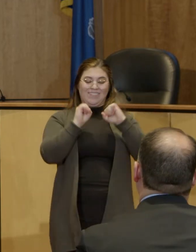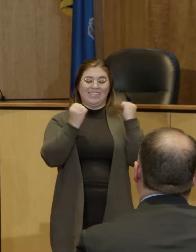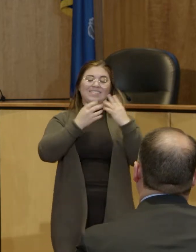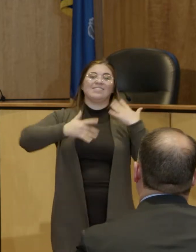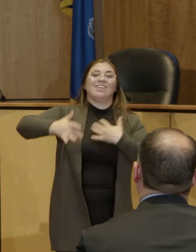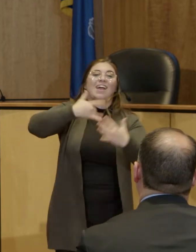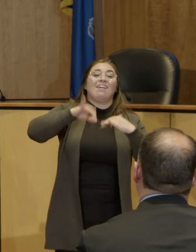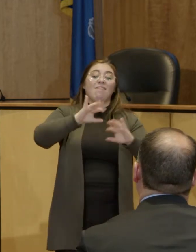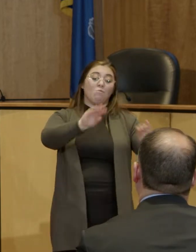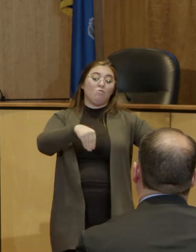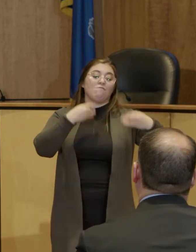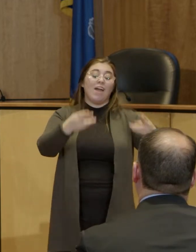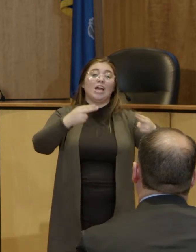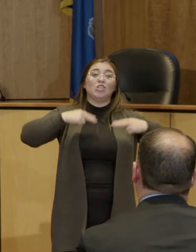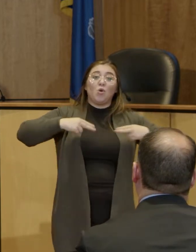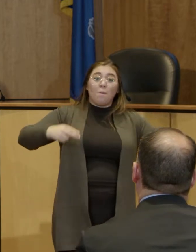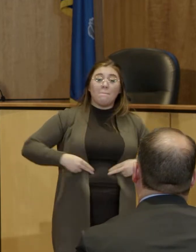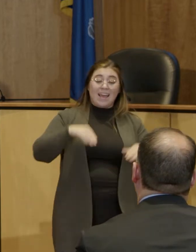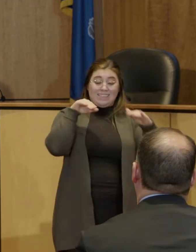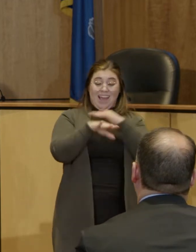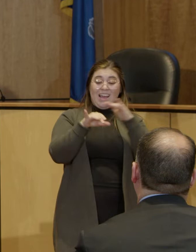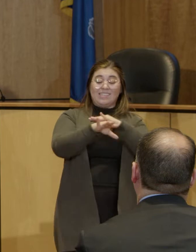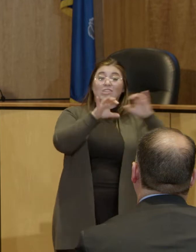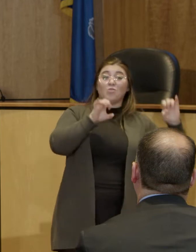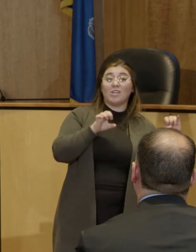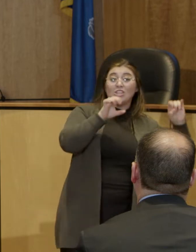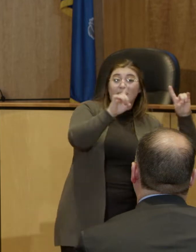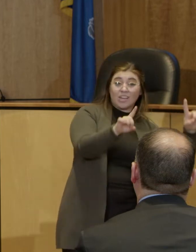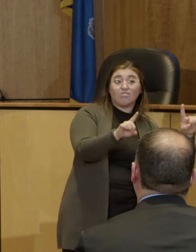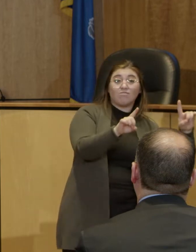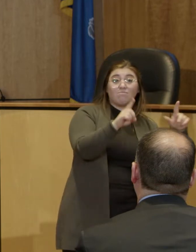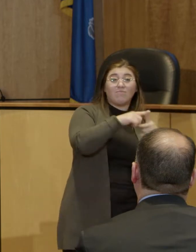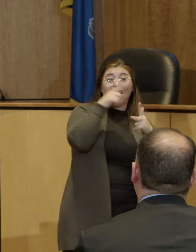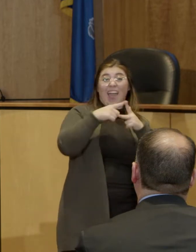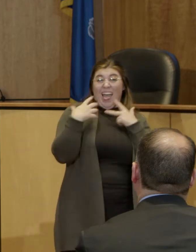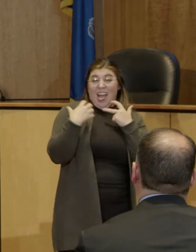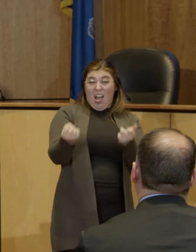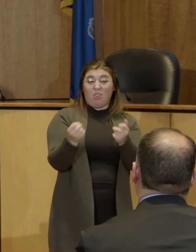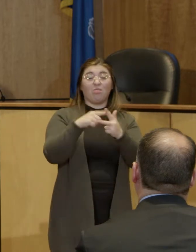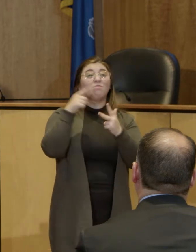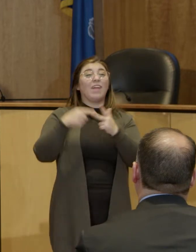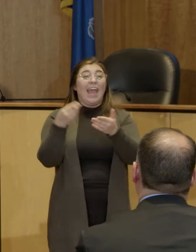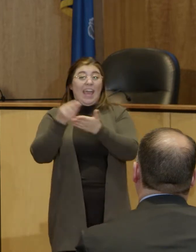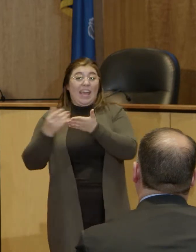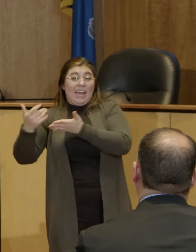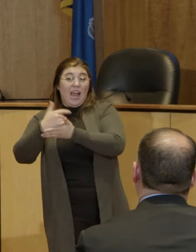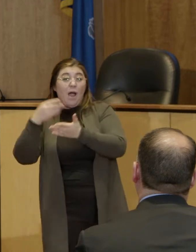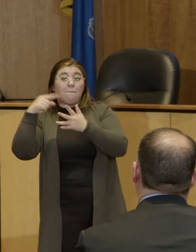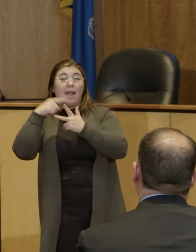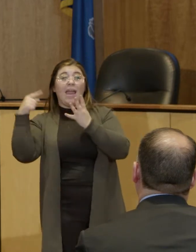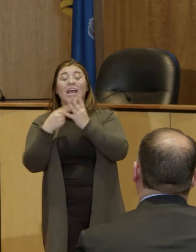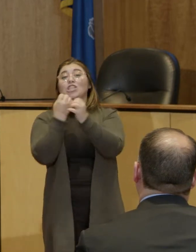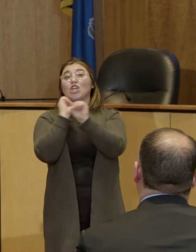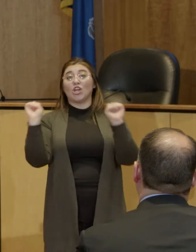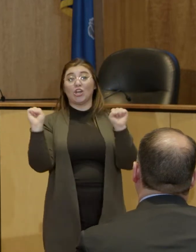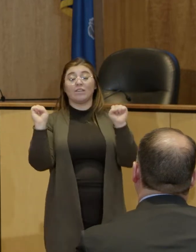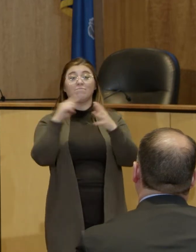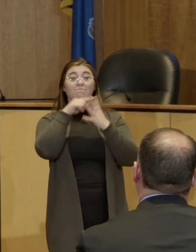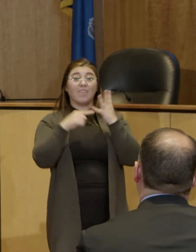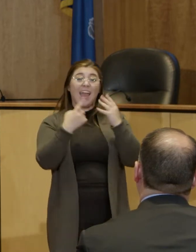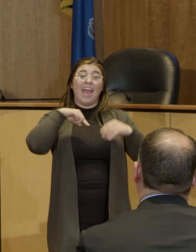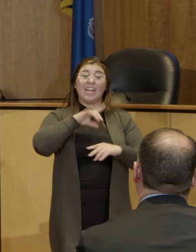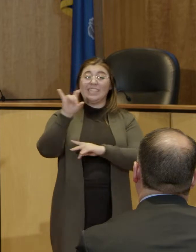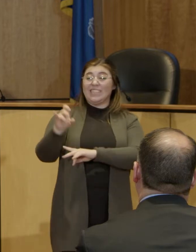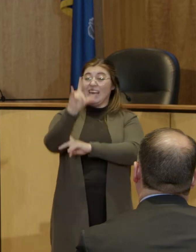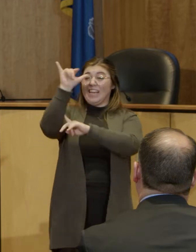that provides humane access to education, health, income, and security. And whereas